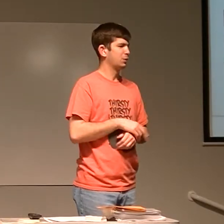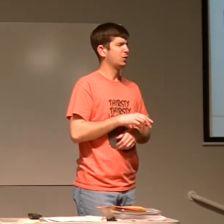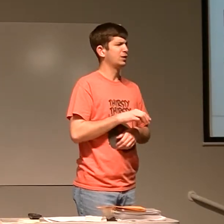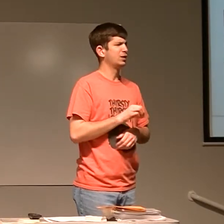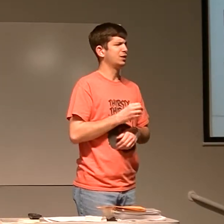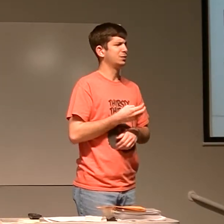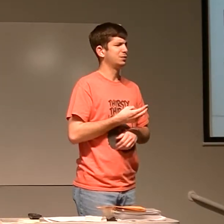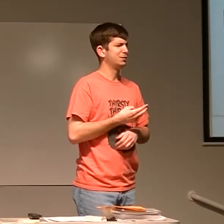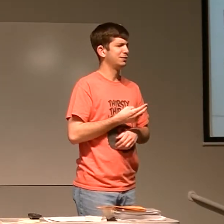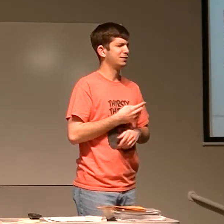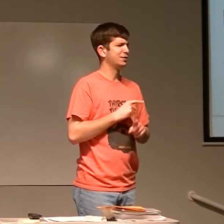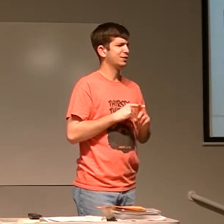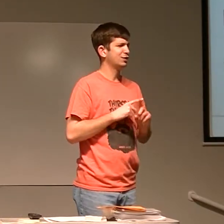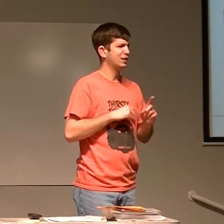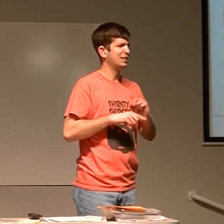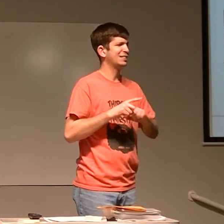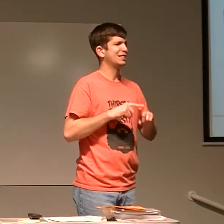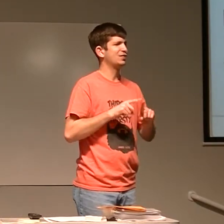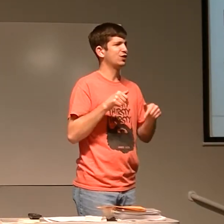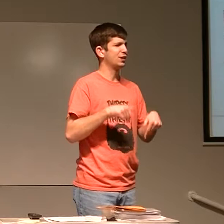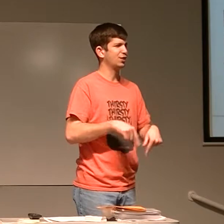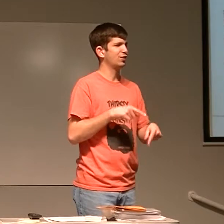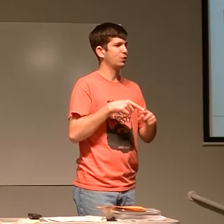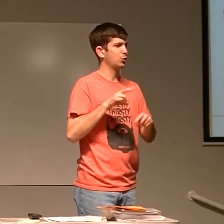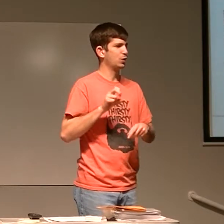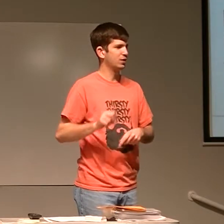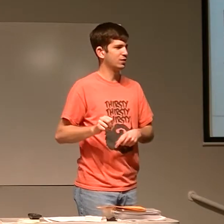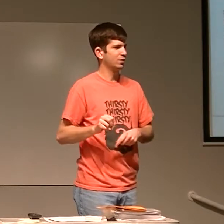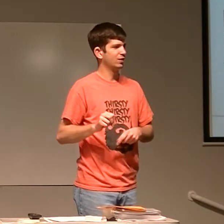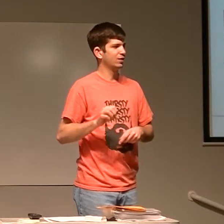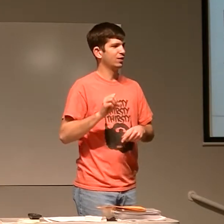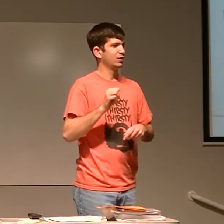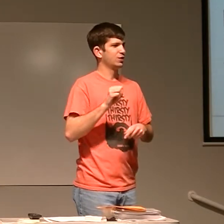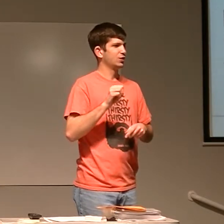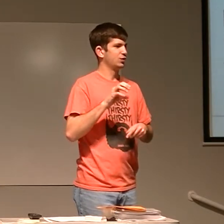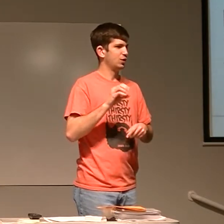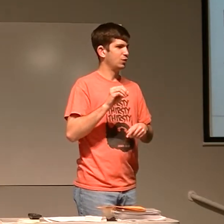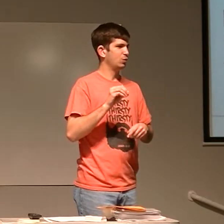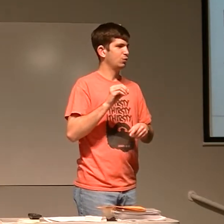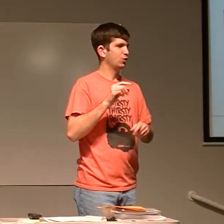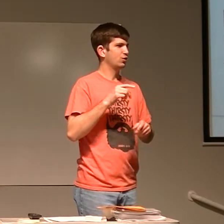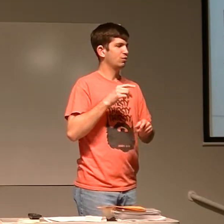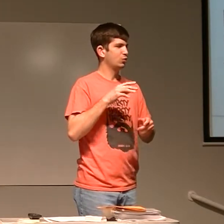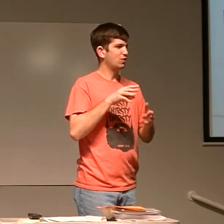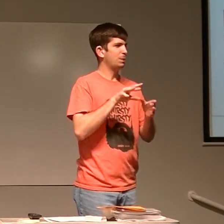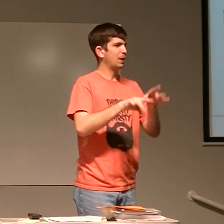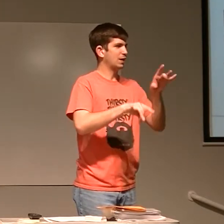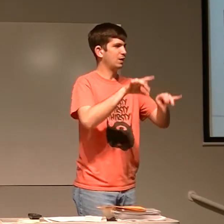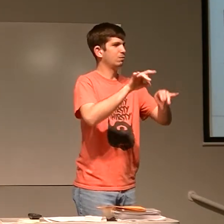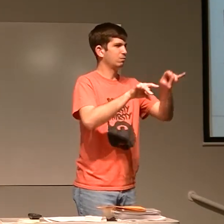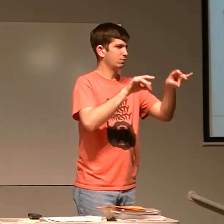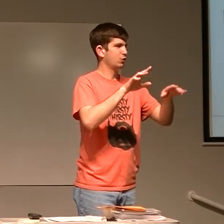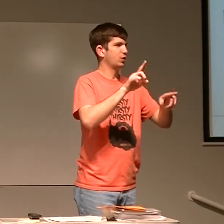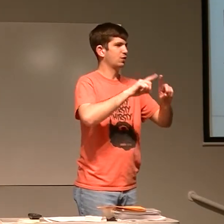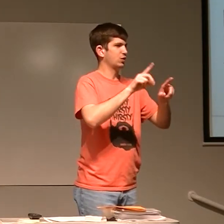going, oh, their sign is different here from UF. So you have to pick up their different